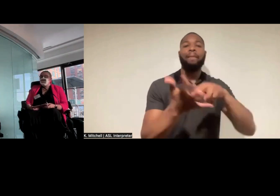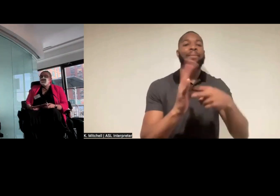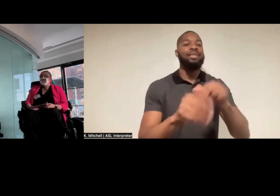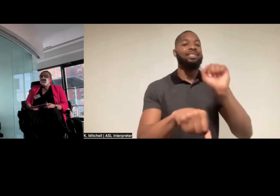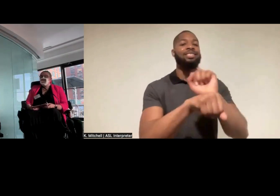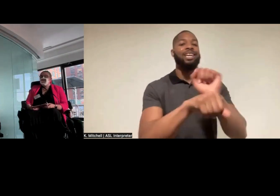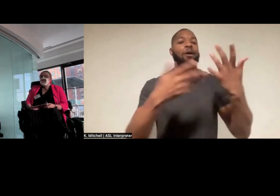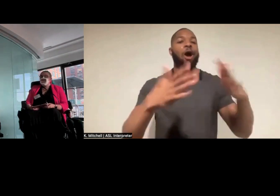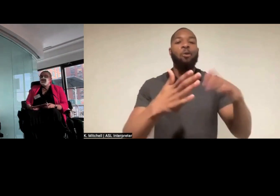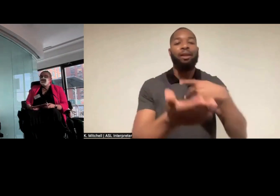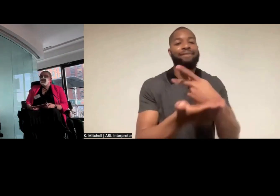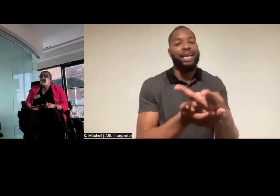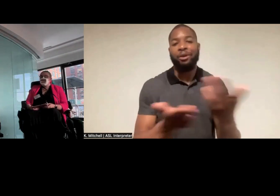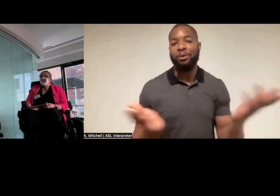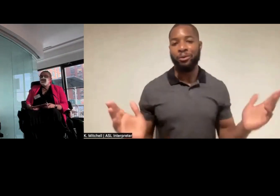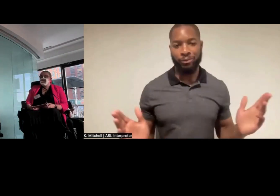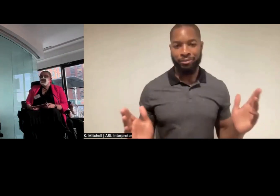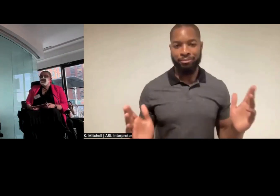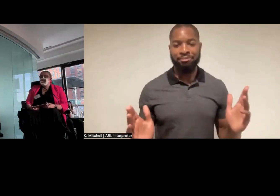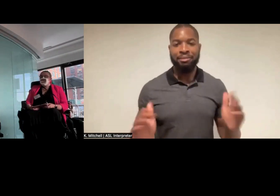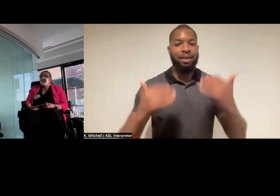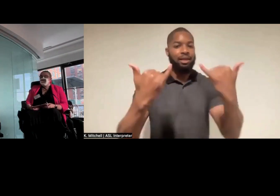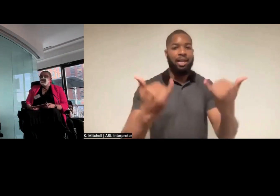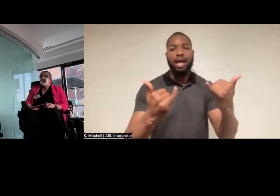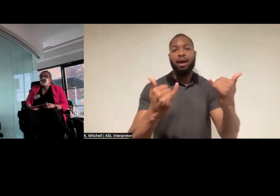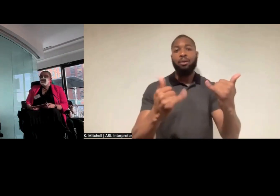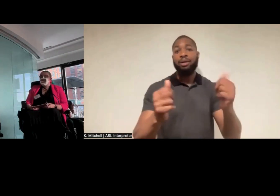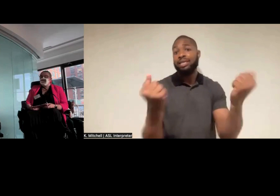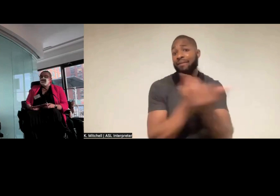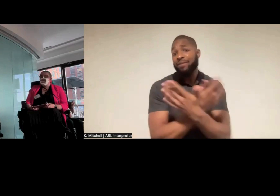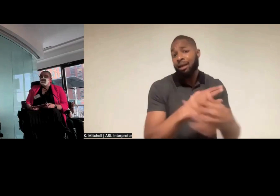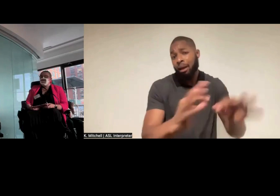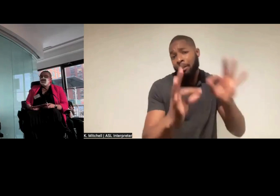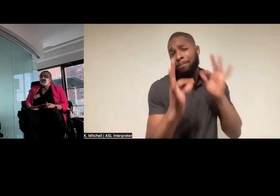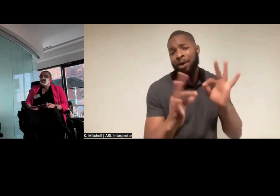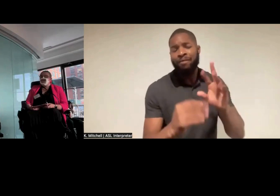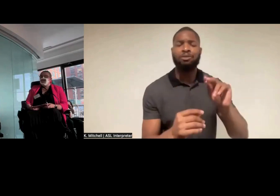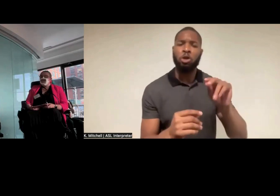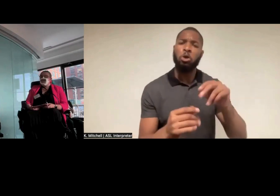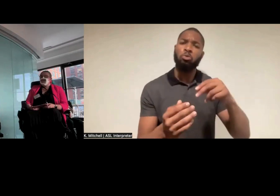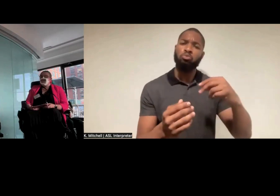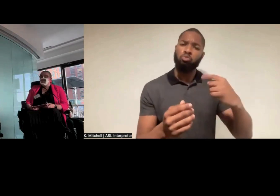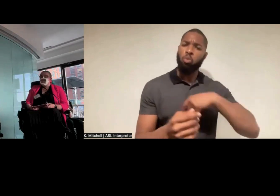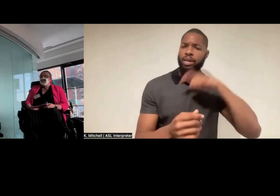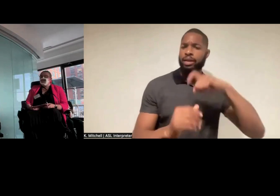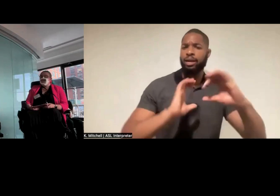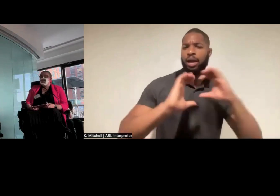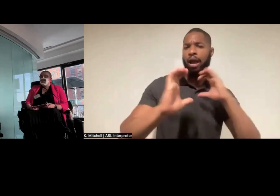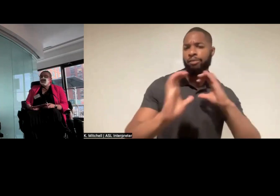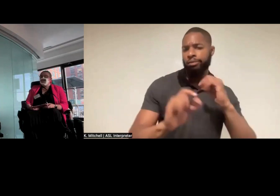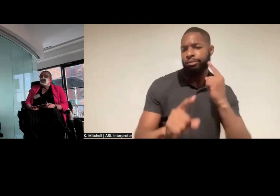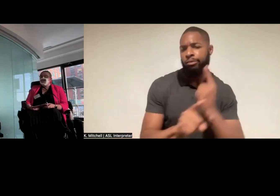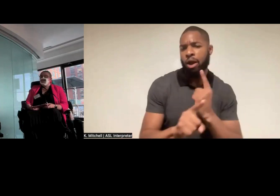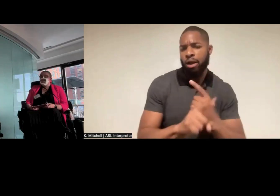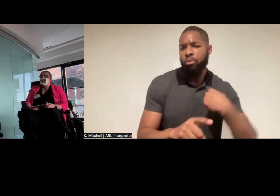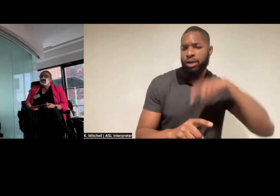So, and nothing can be perfect. And sometimes accommodations will always be needed, but with certain, because no environment's